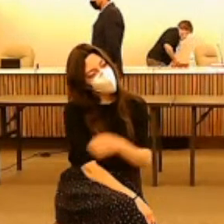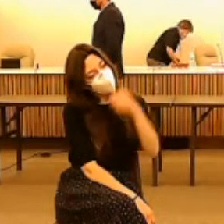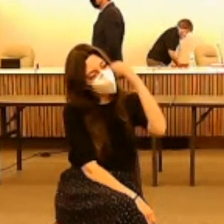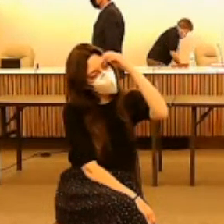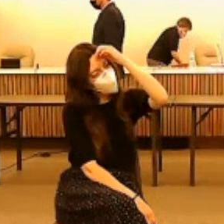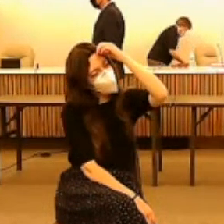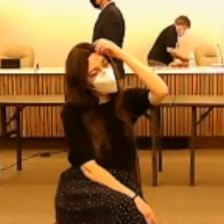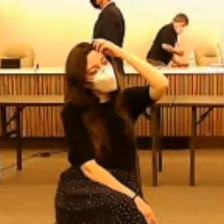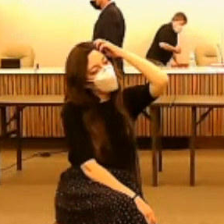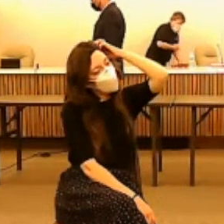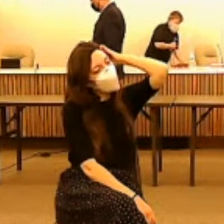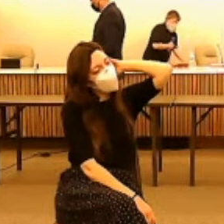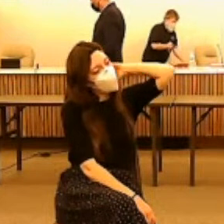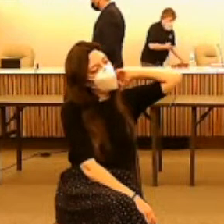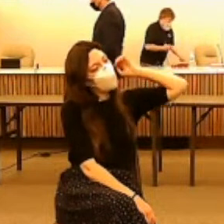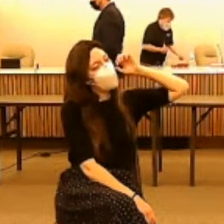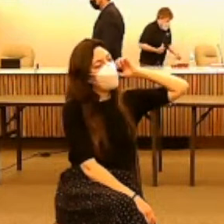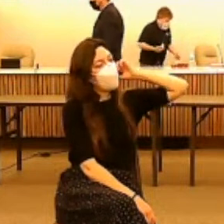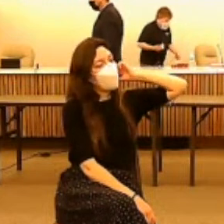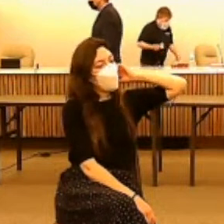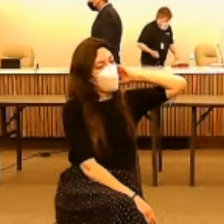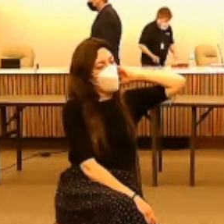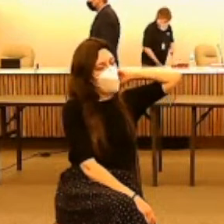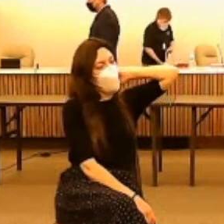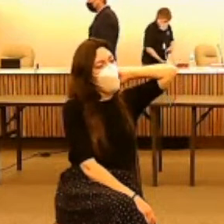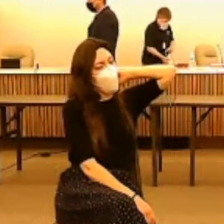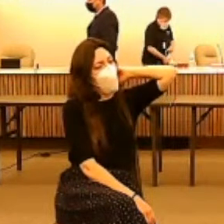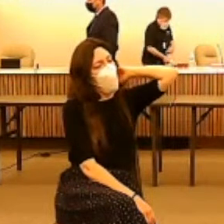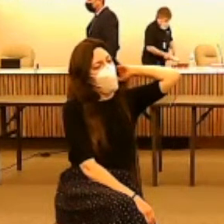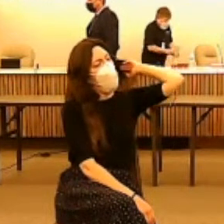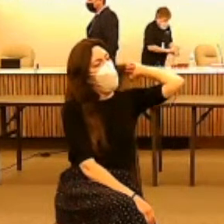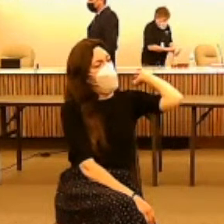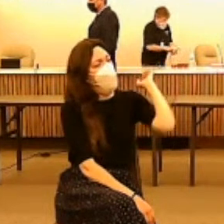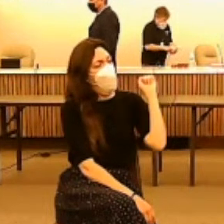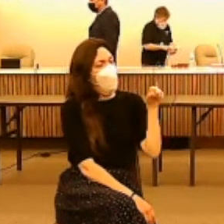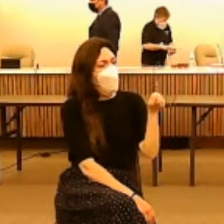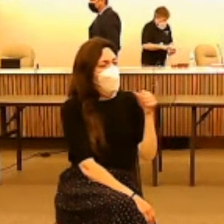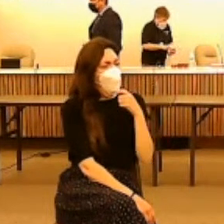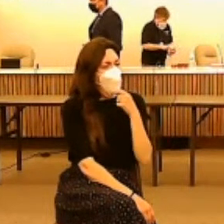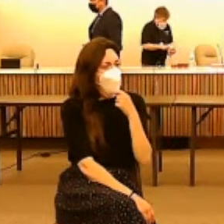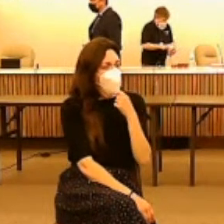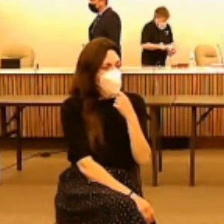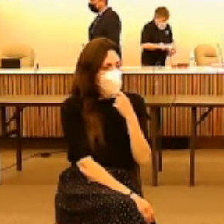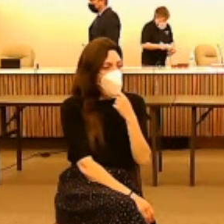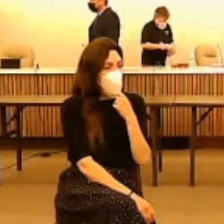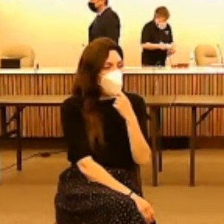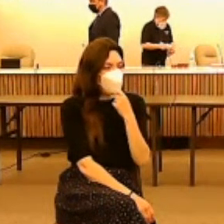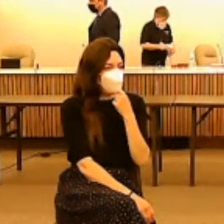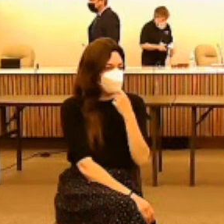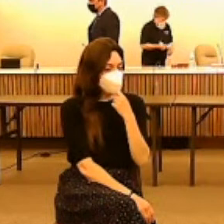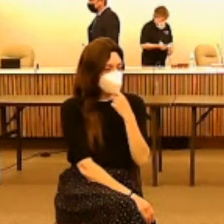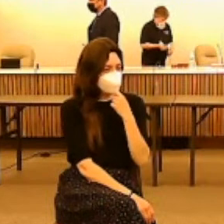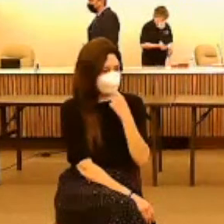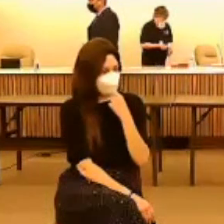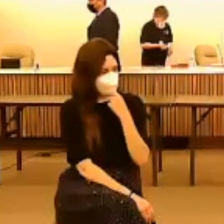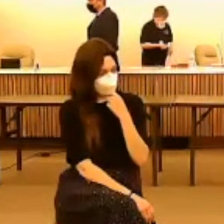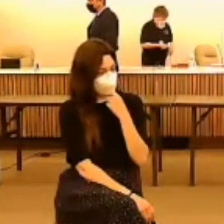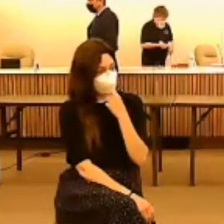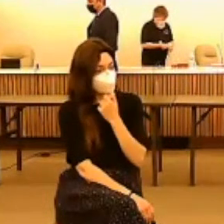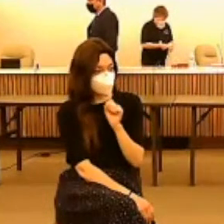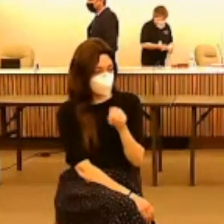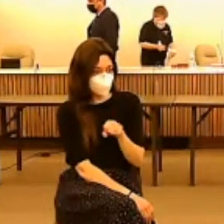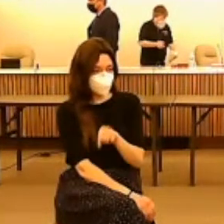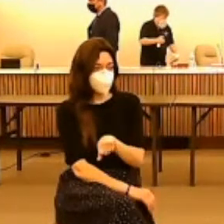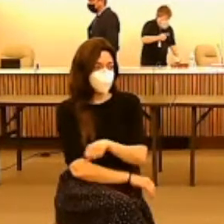legendary. is he? One of the best high school athletes. Well, it's funny because he's a really good hockey player and he was a really good